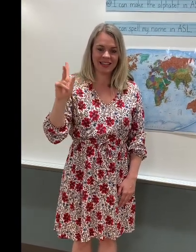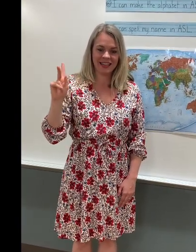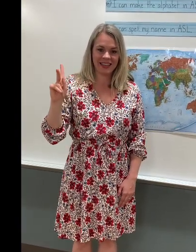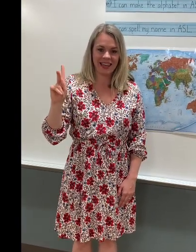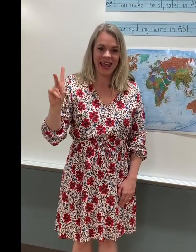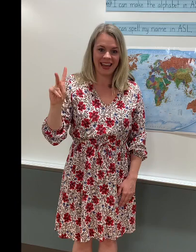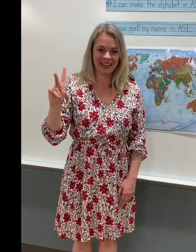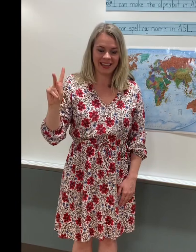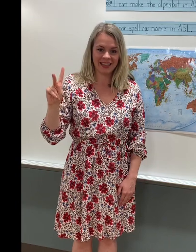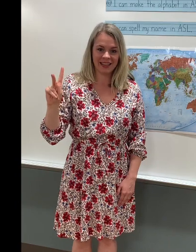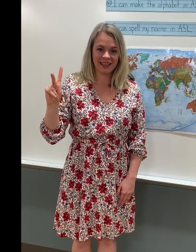K,